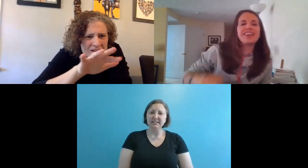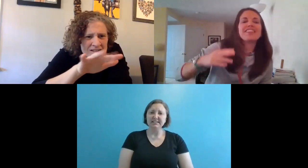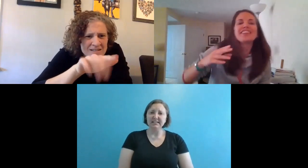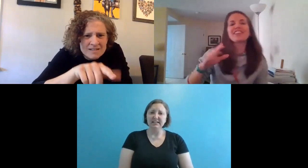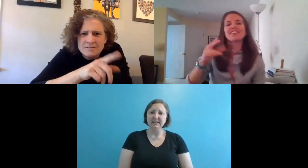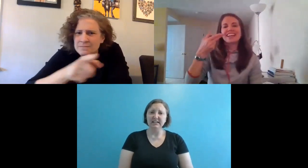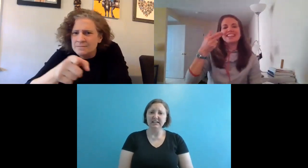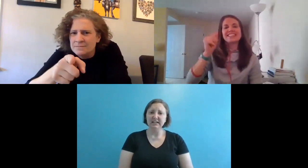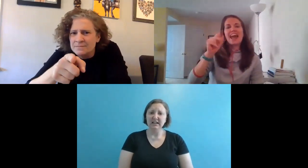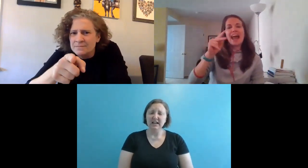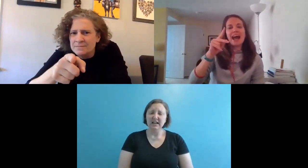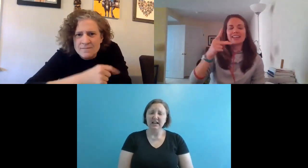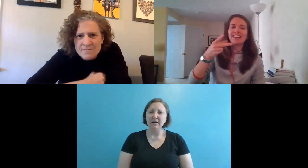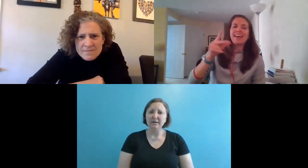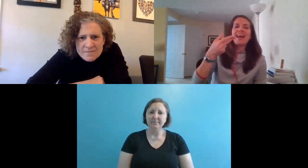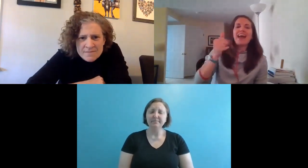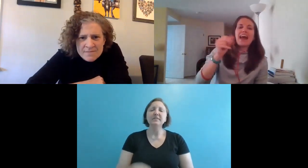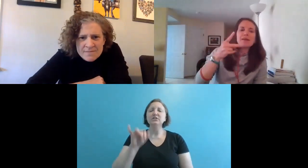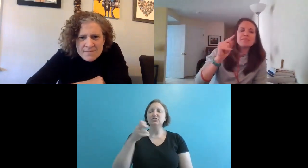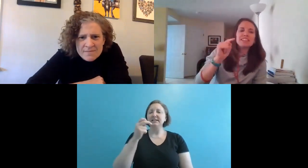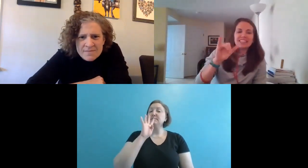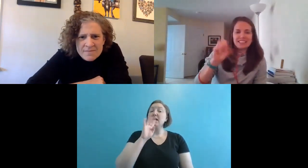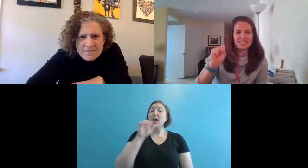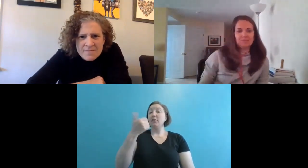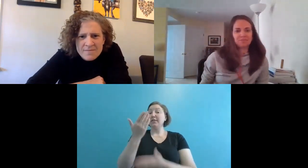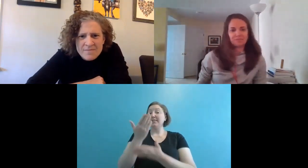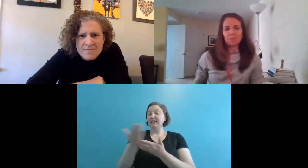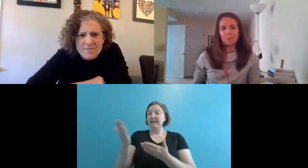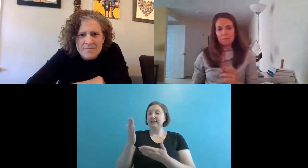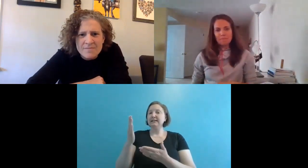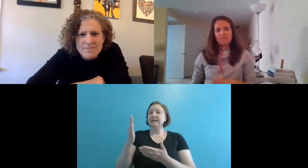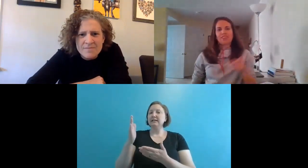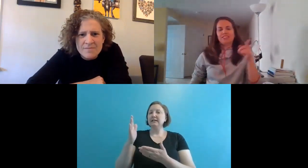So the other thing is haptics.